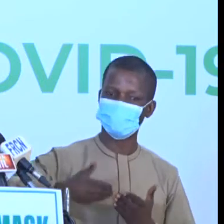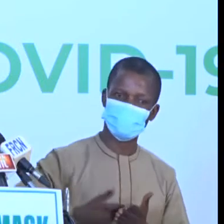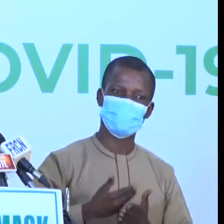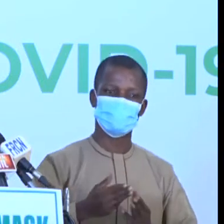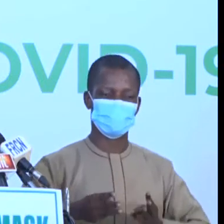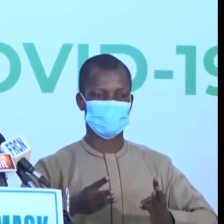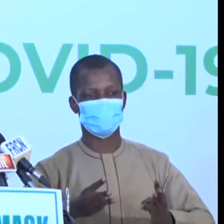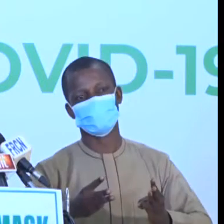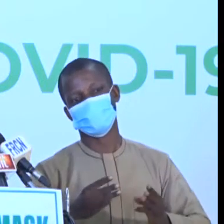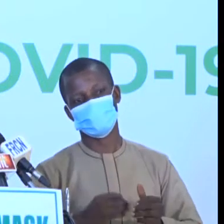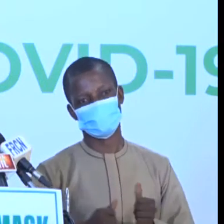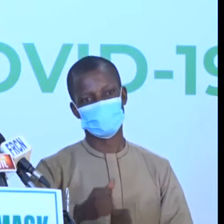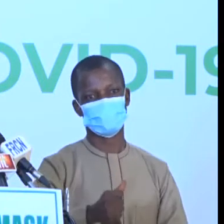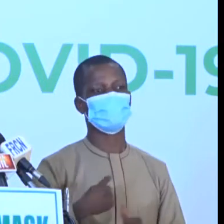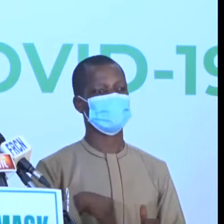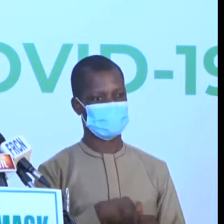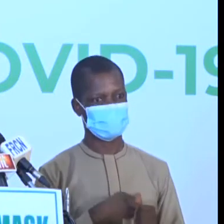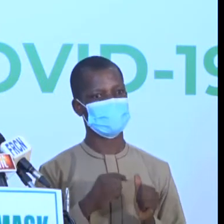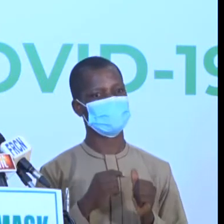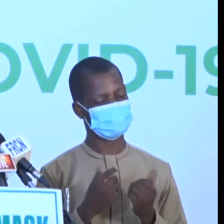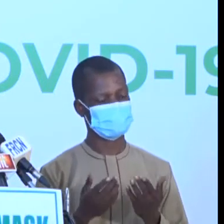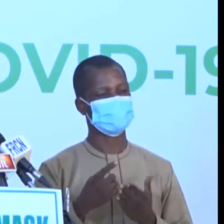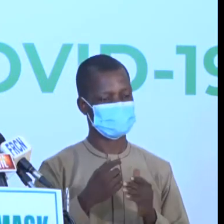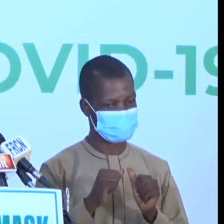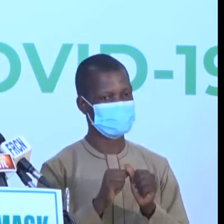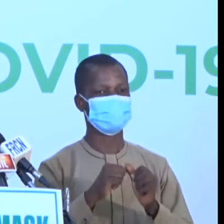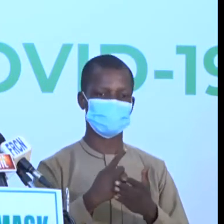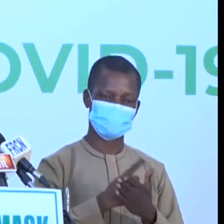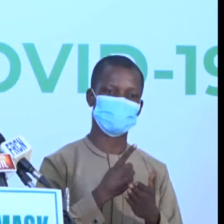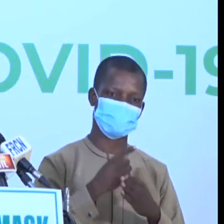return. So we are still drilling the issue, and